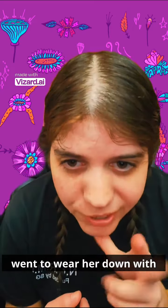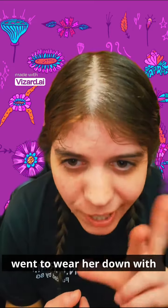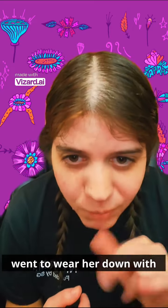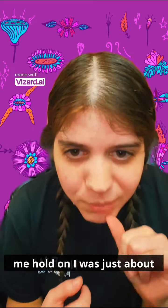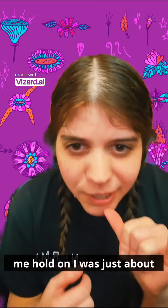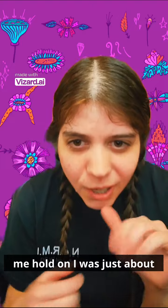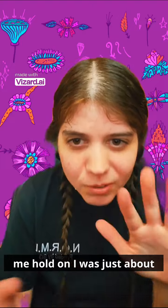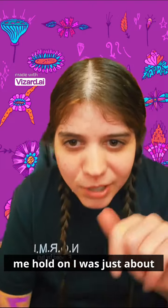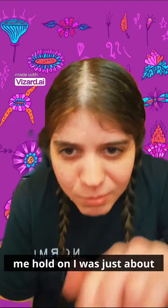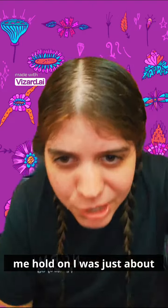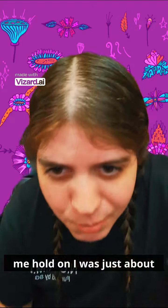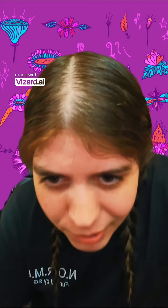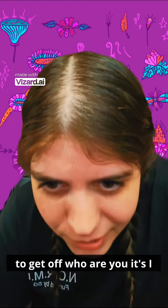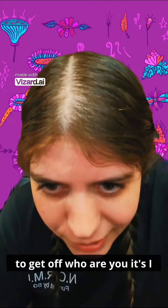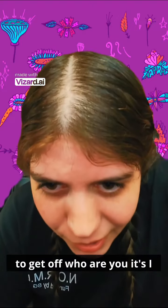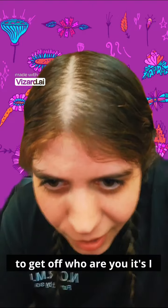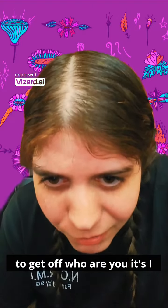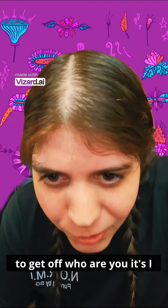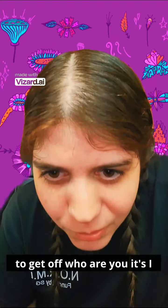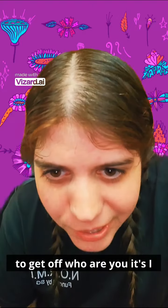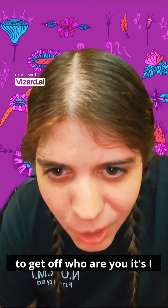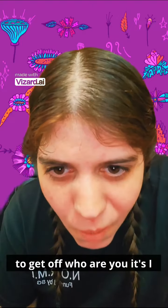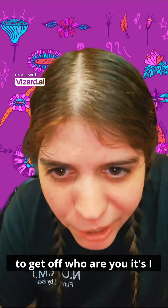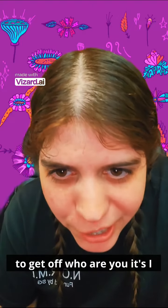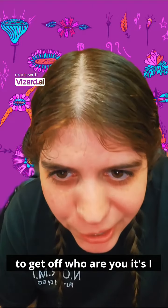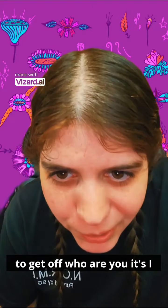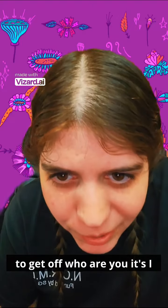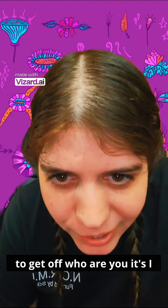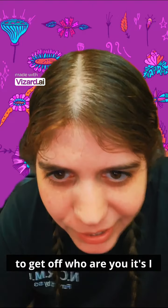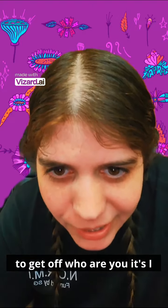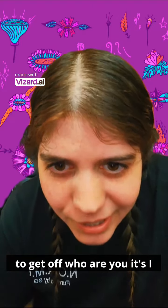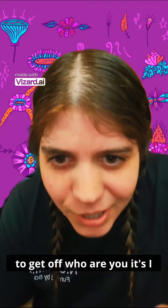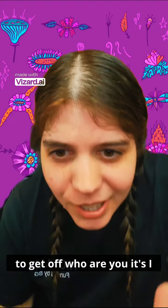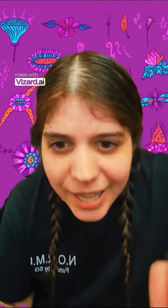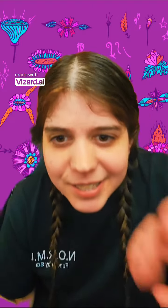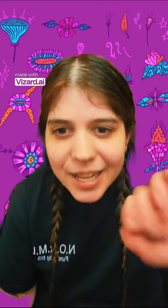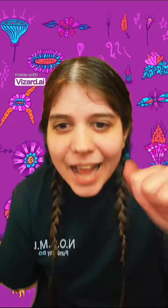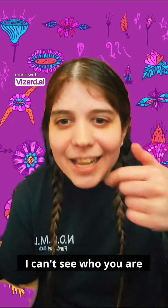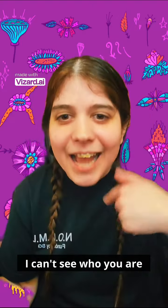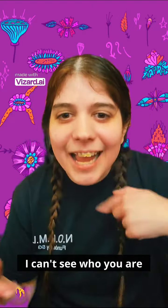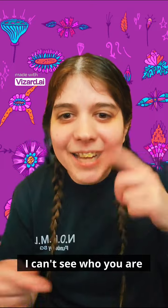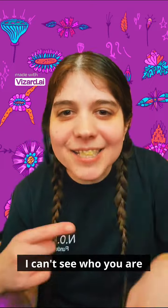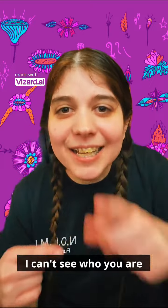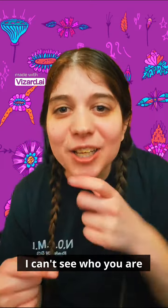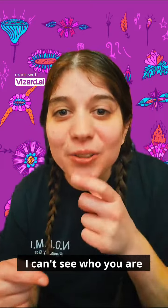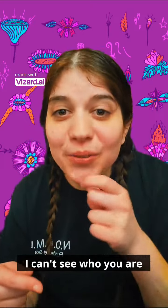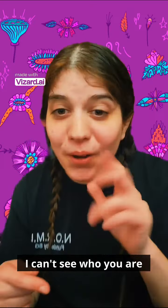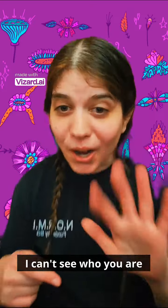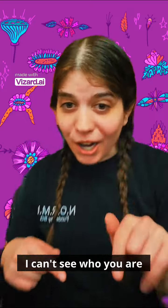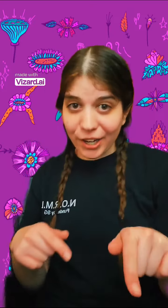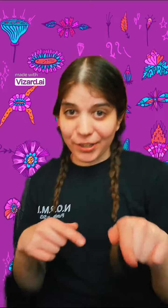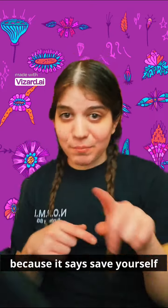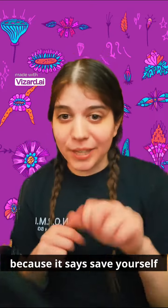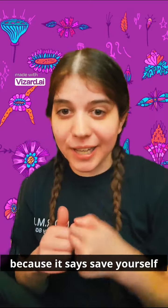Riverdale with me? Hold on, I was just about to get off. Who are you? I can't see who you are because it